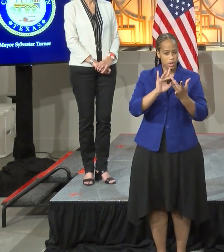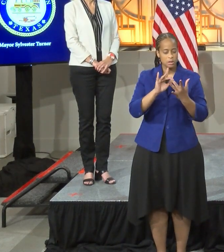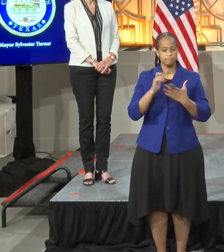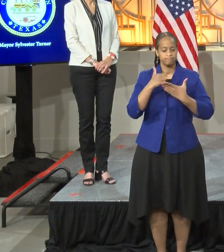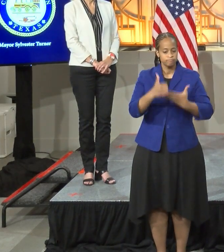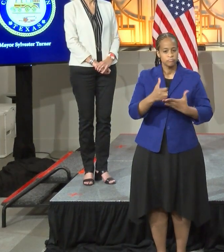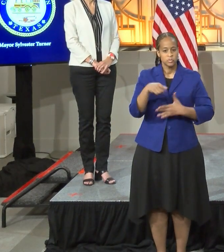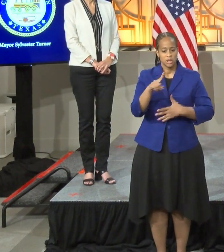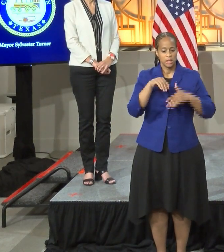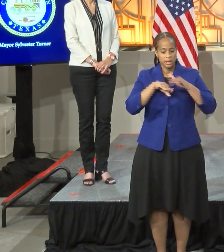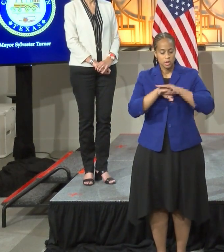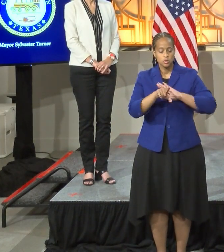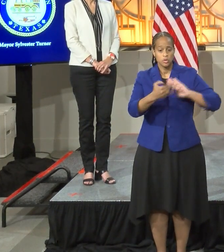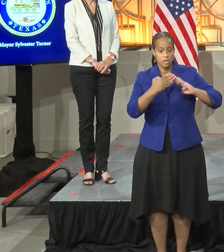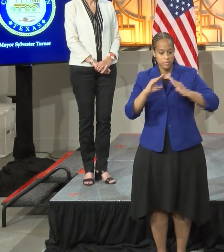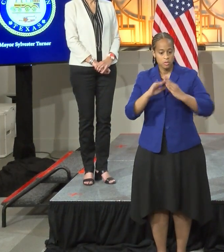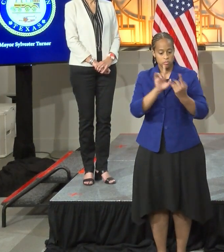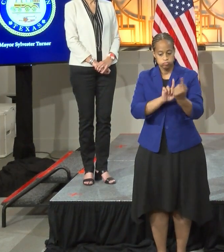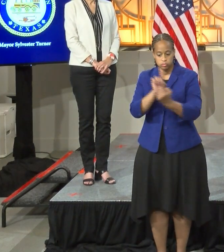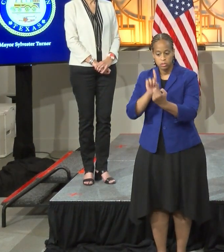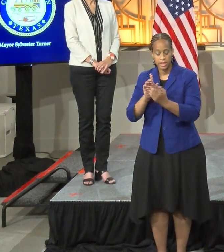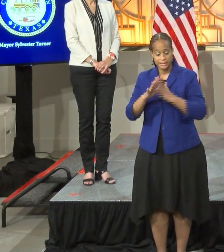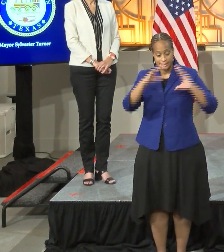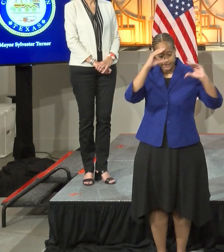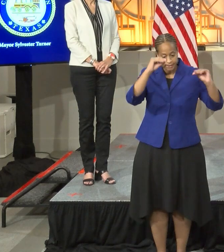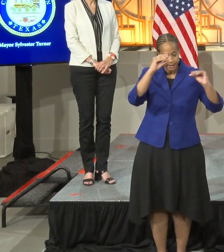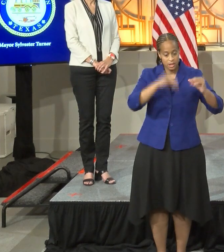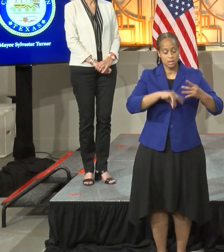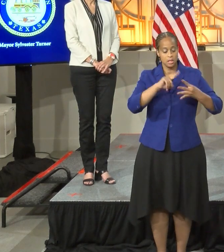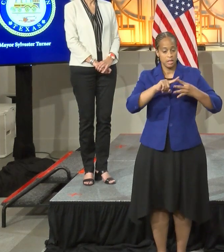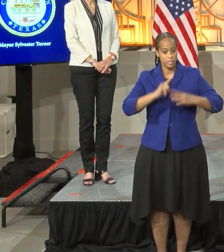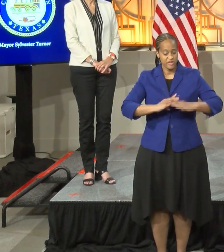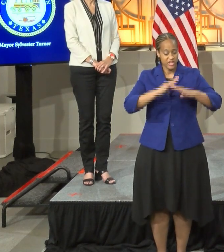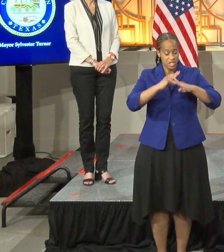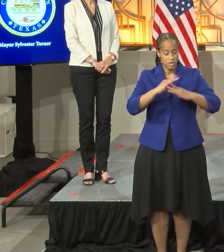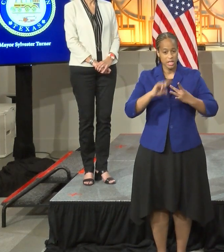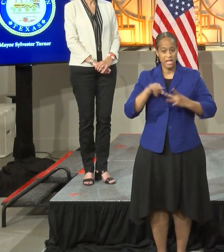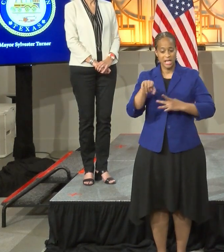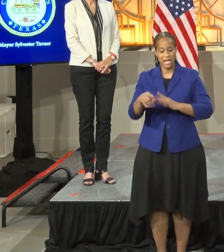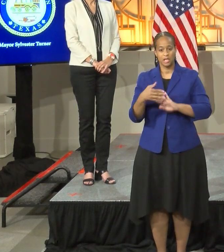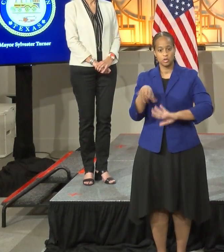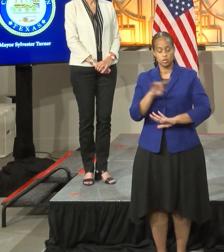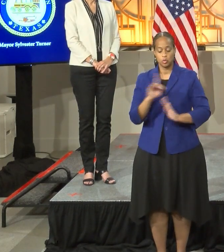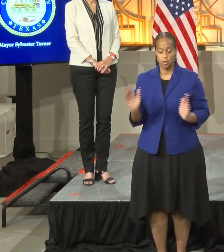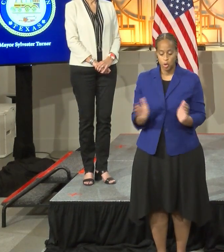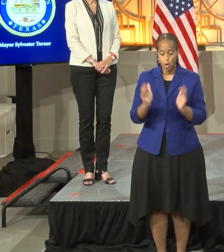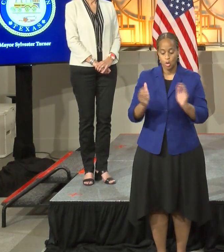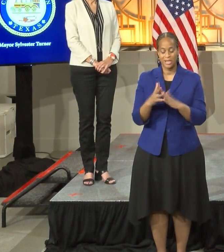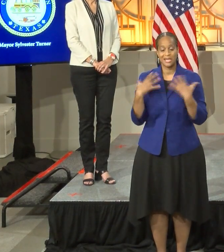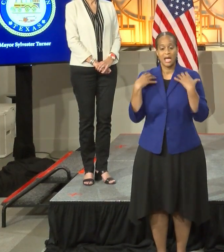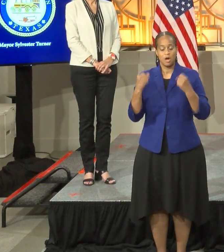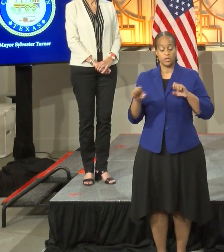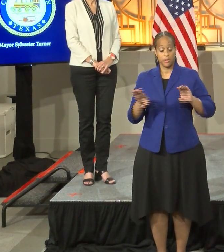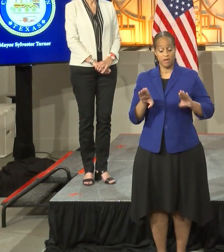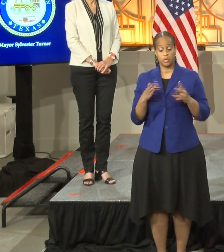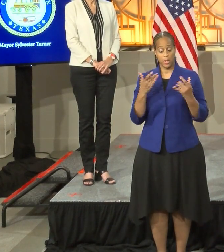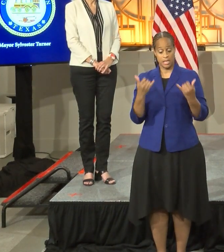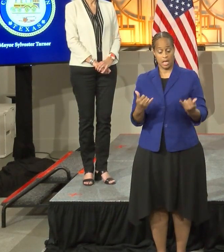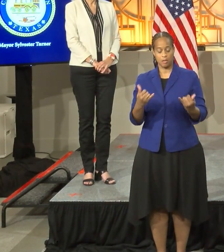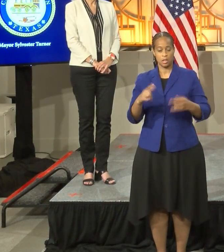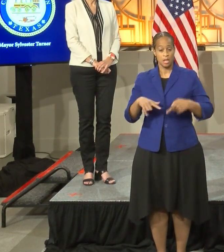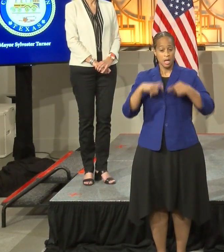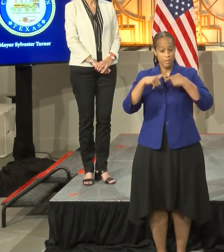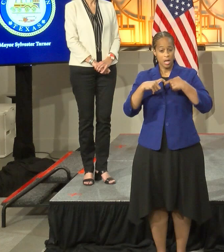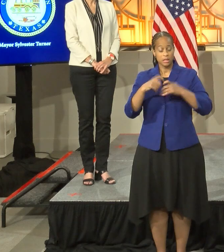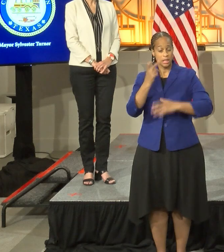gets directly into the communities to teach prevention and shape healthy behavior. And at this point, let me pause, and